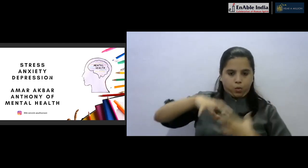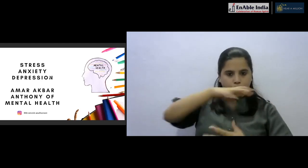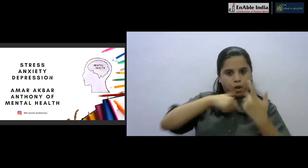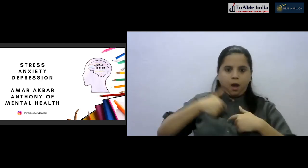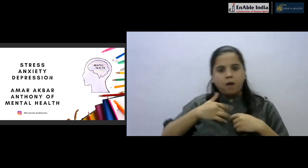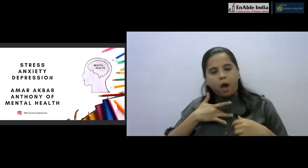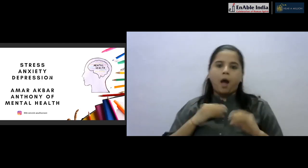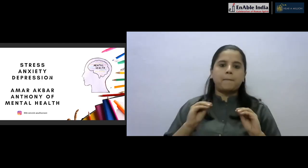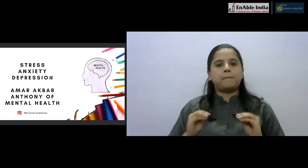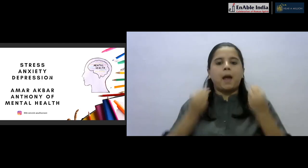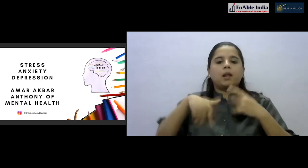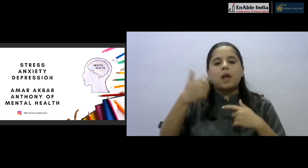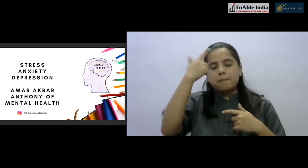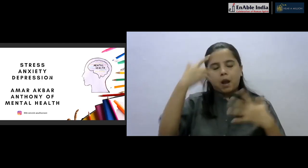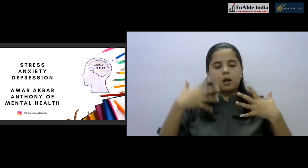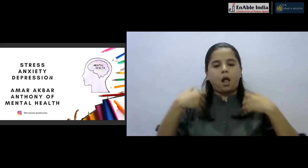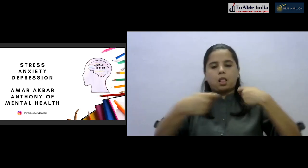proteins and fats that you eat.